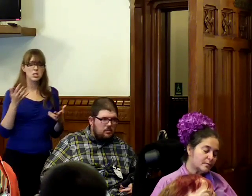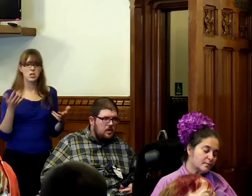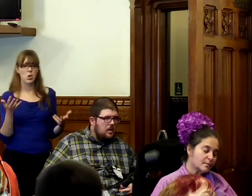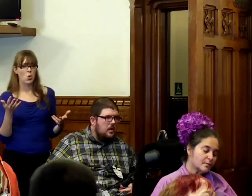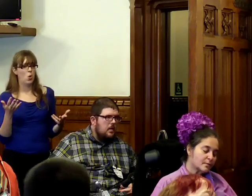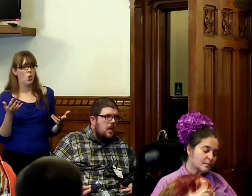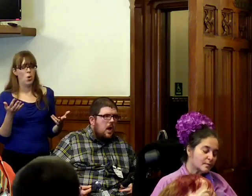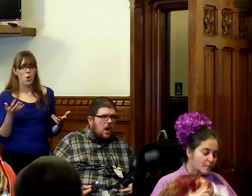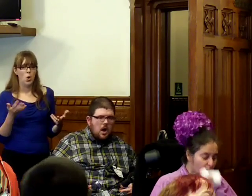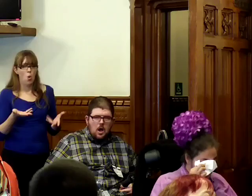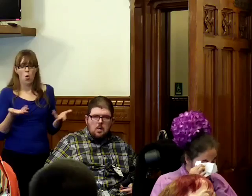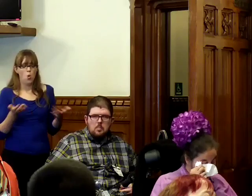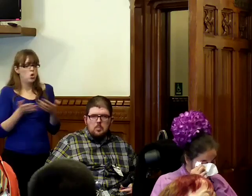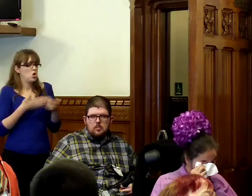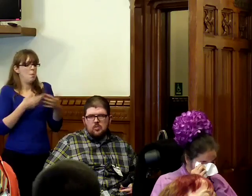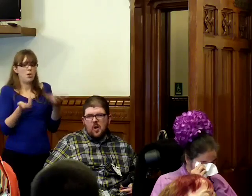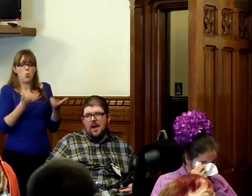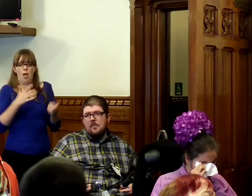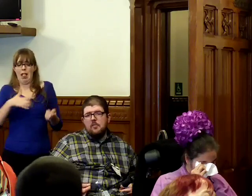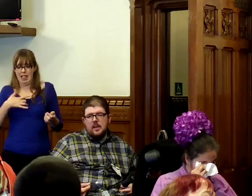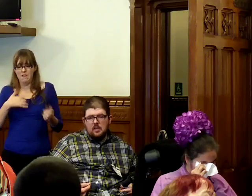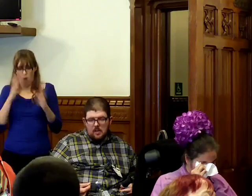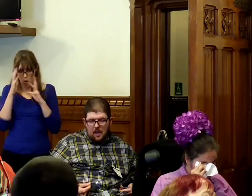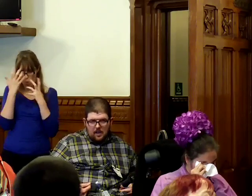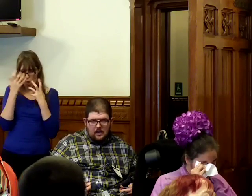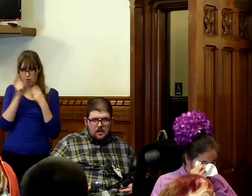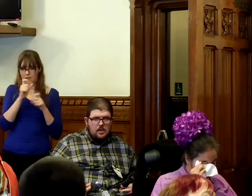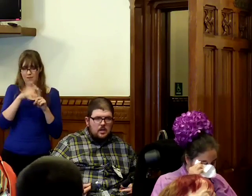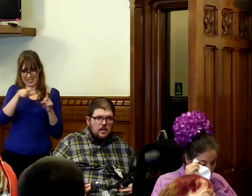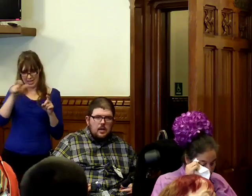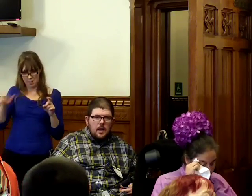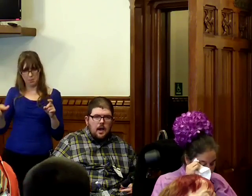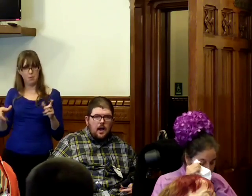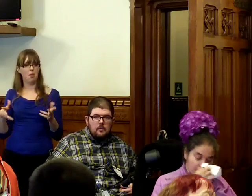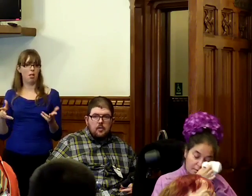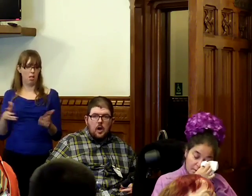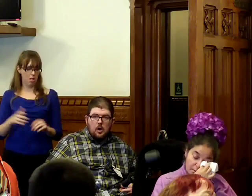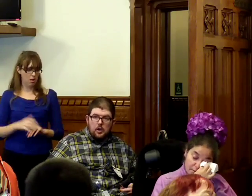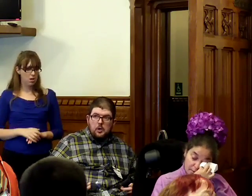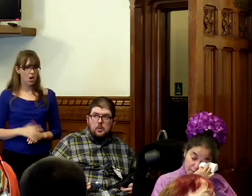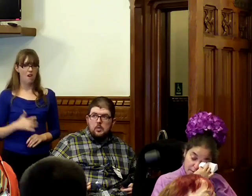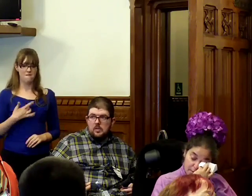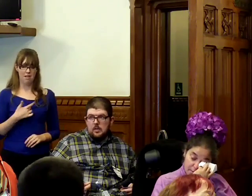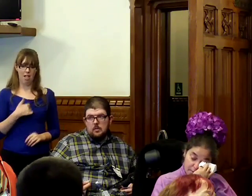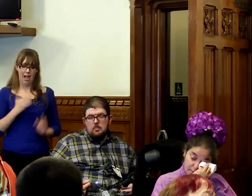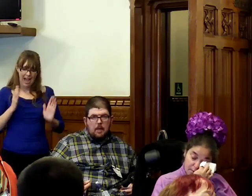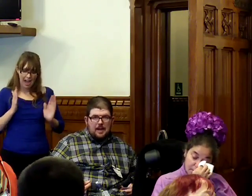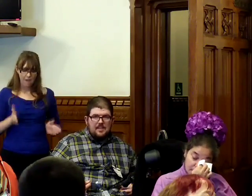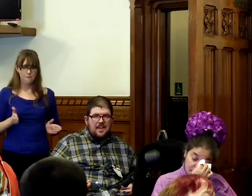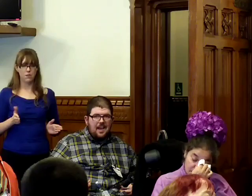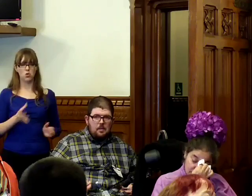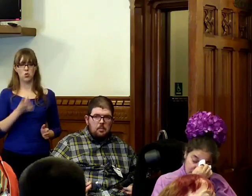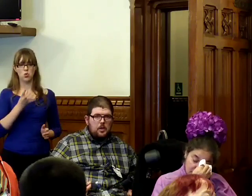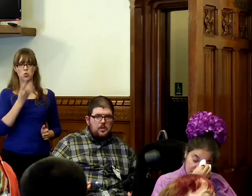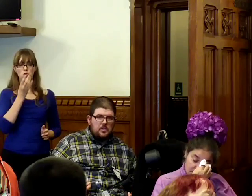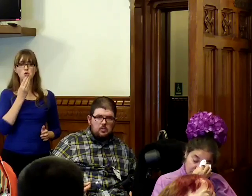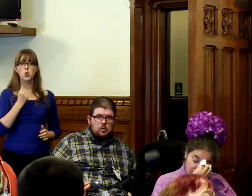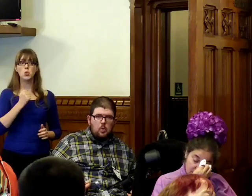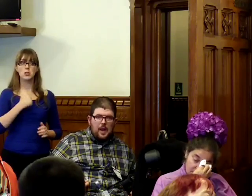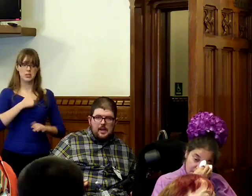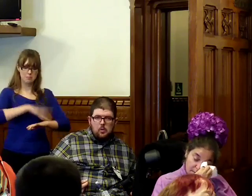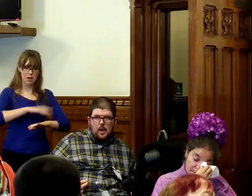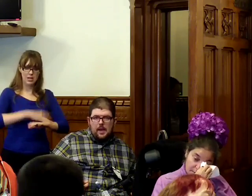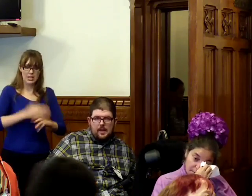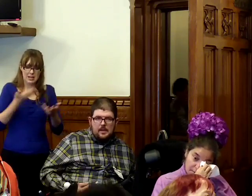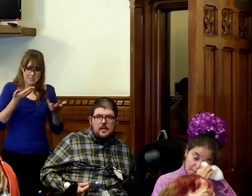wherever they live. So I feel like I've got to use my time